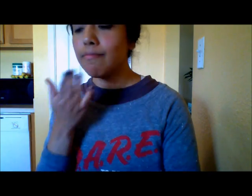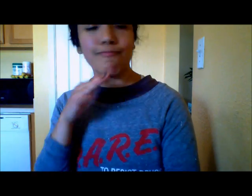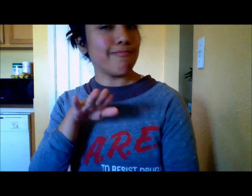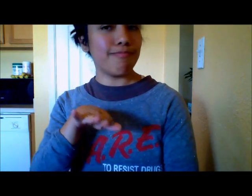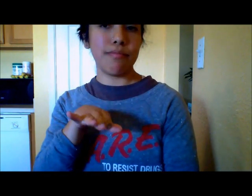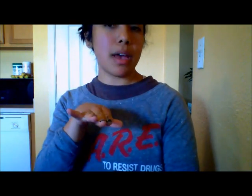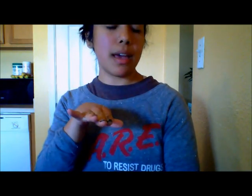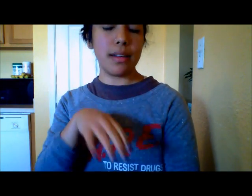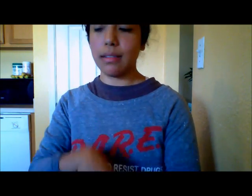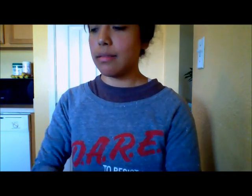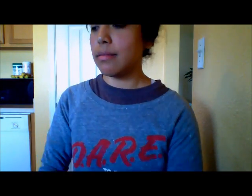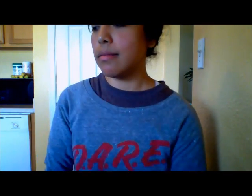Bad.